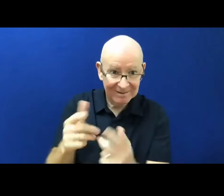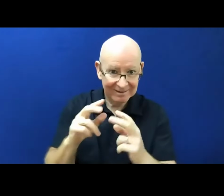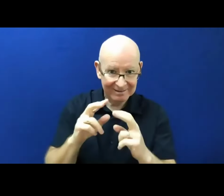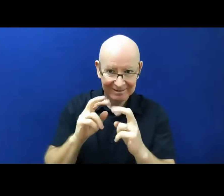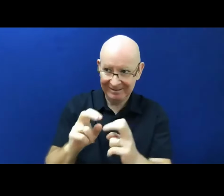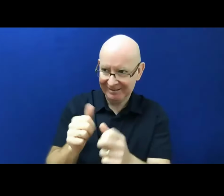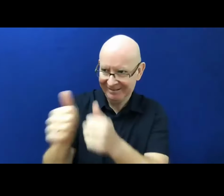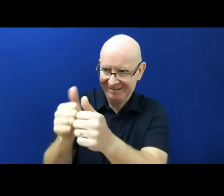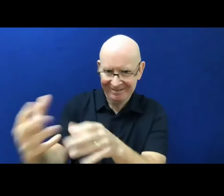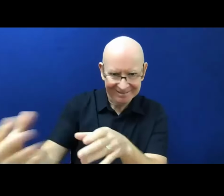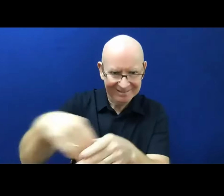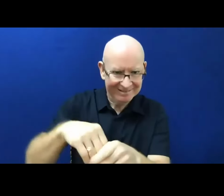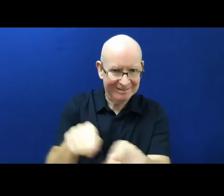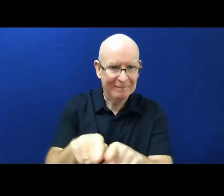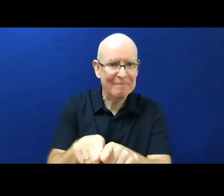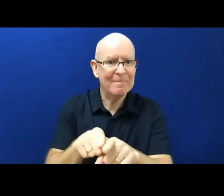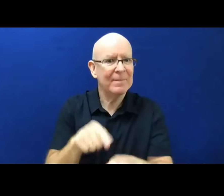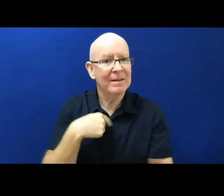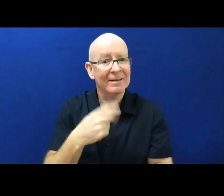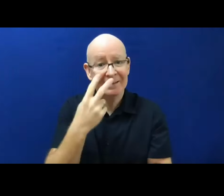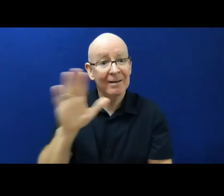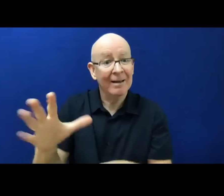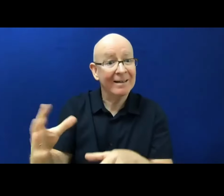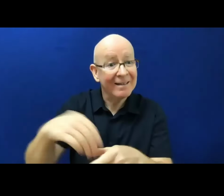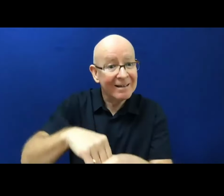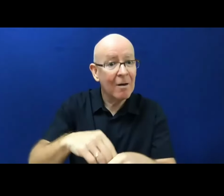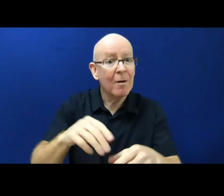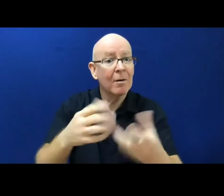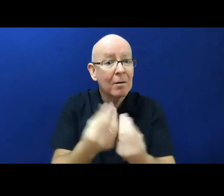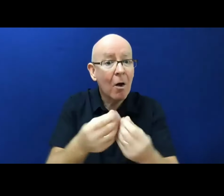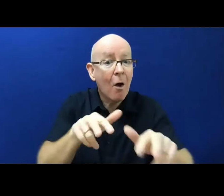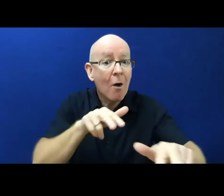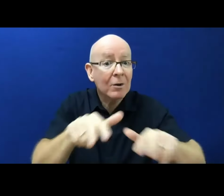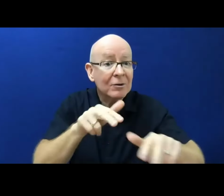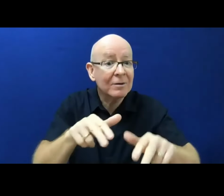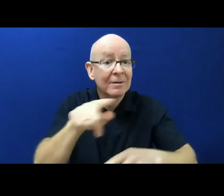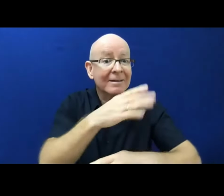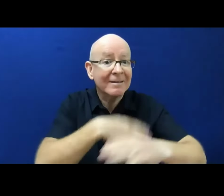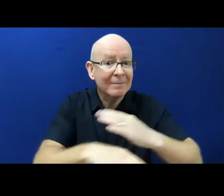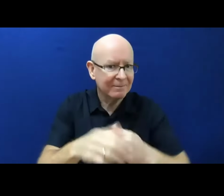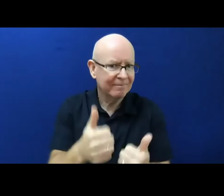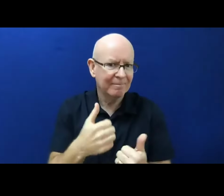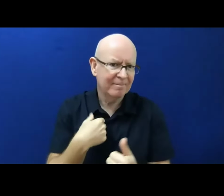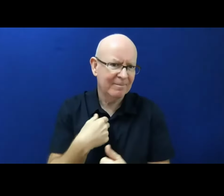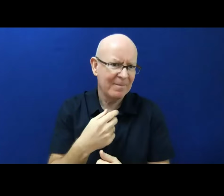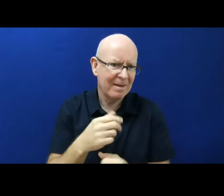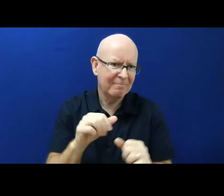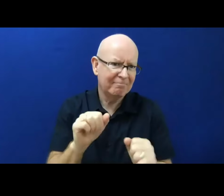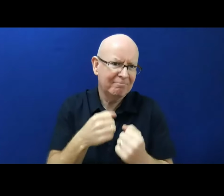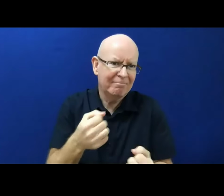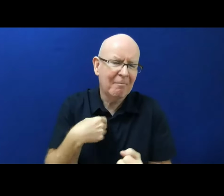the perspectives of persons with disabilities. And it's a constant reminder that we need to go